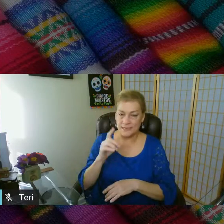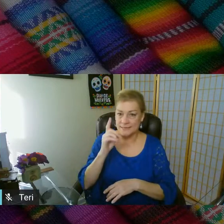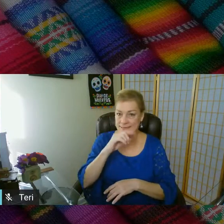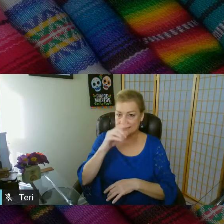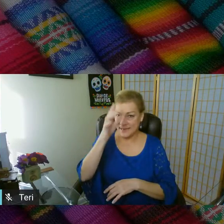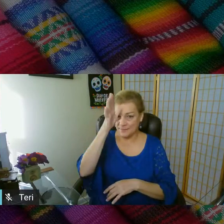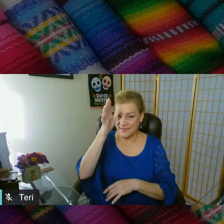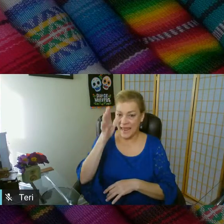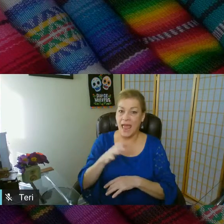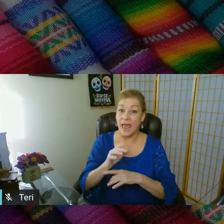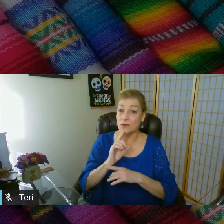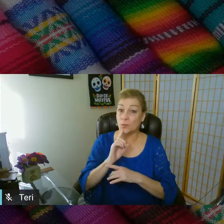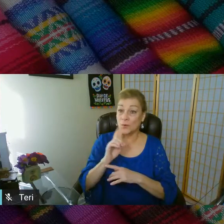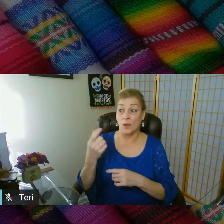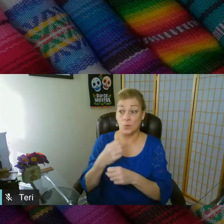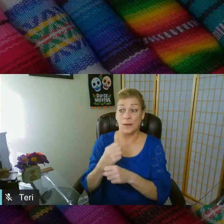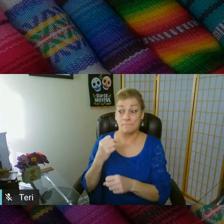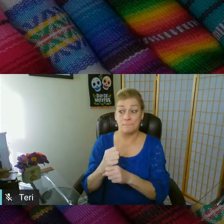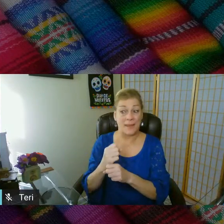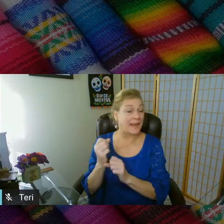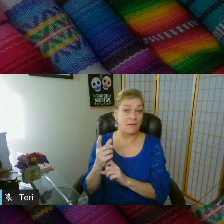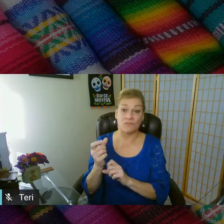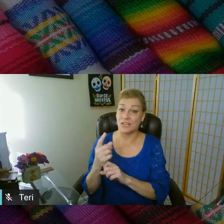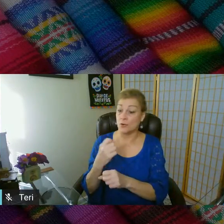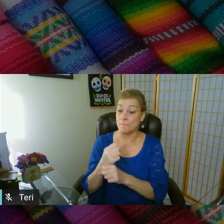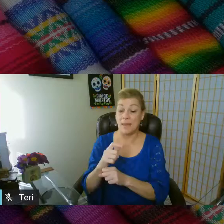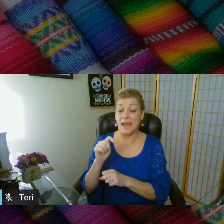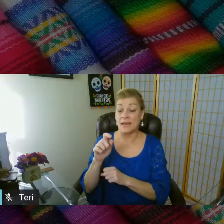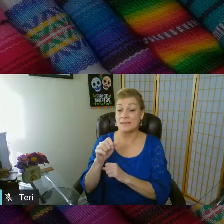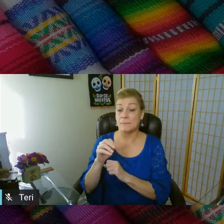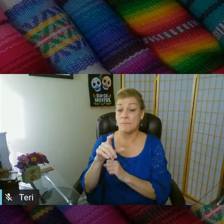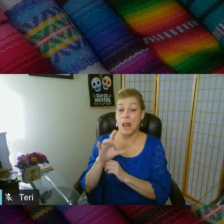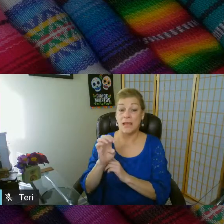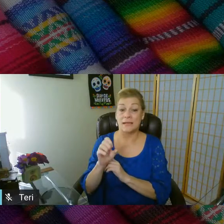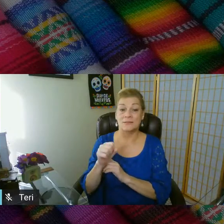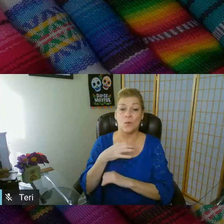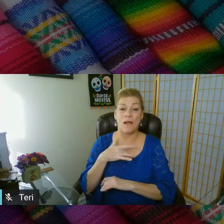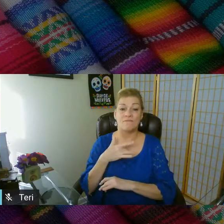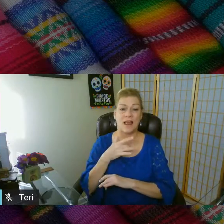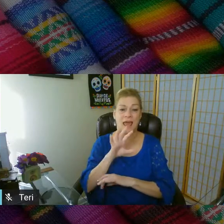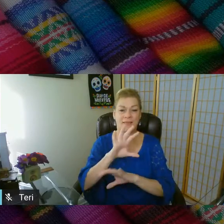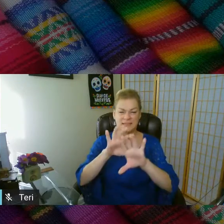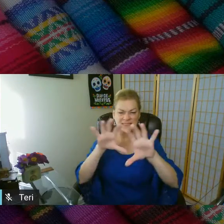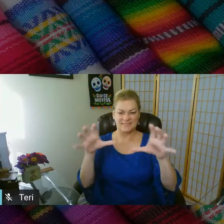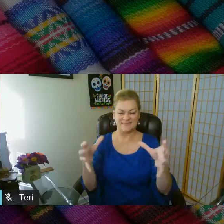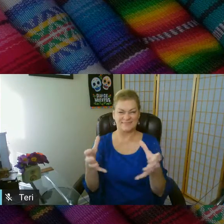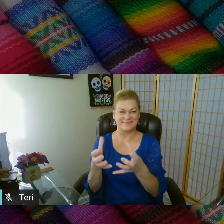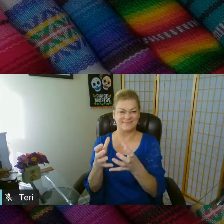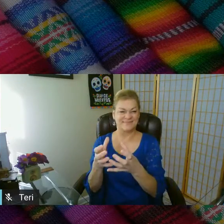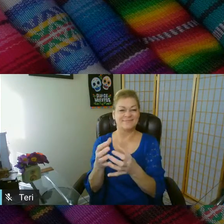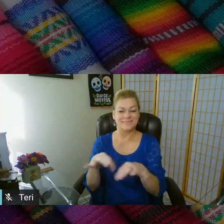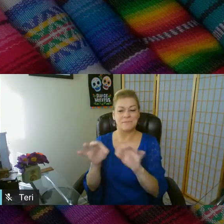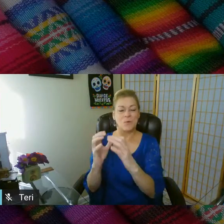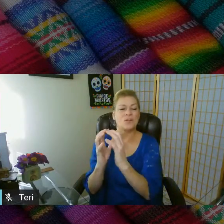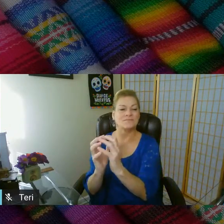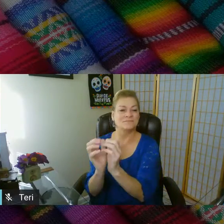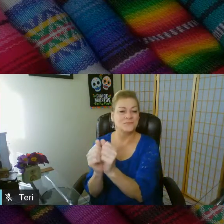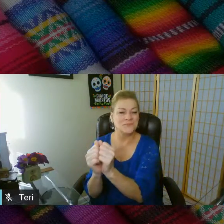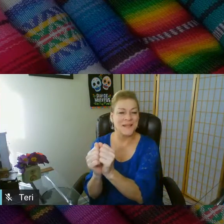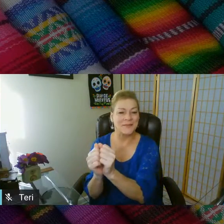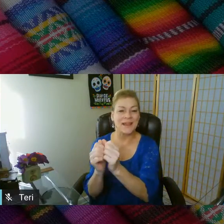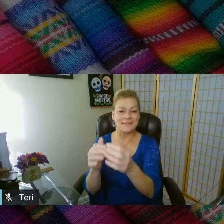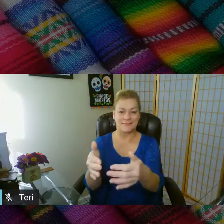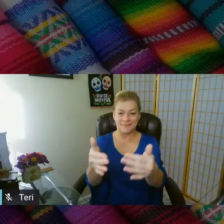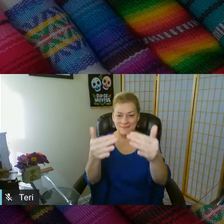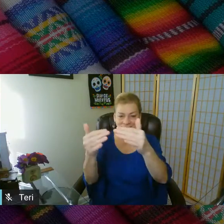Randy, was actually the one who would make tamales every year in our family. So I felt like that's really important to put there. Now, let me